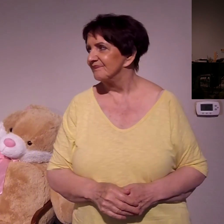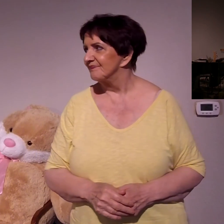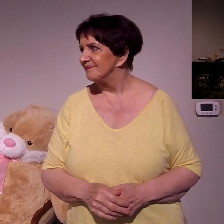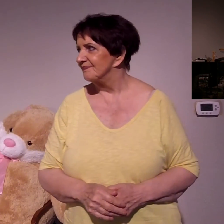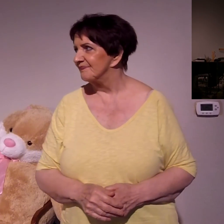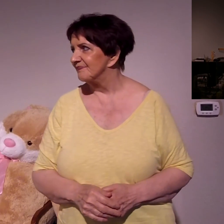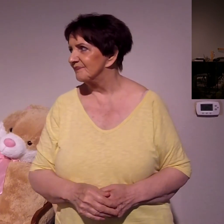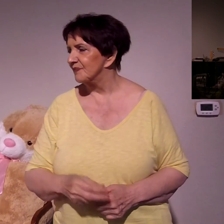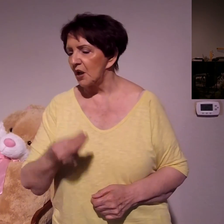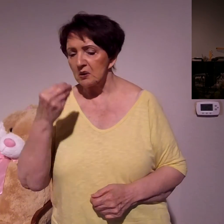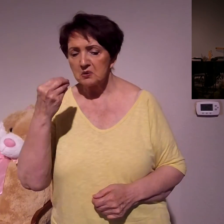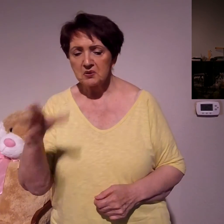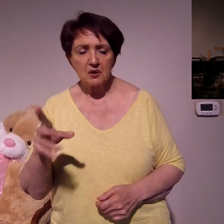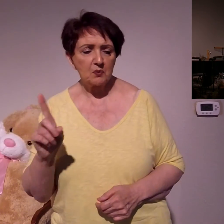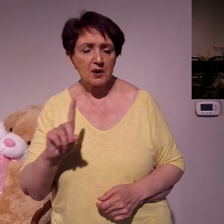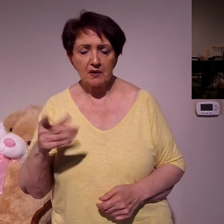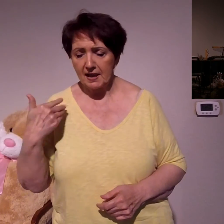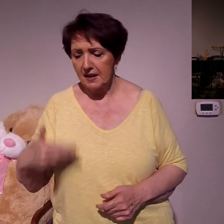help that person?